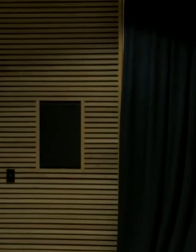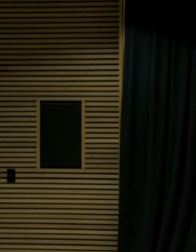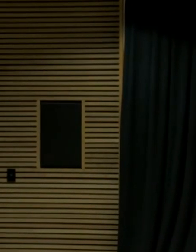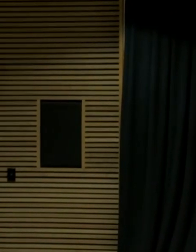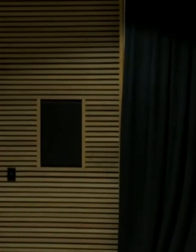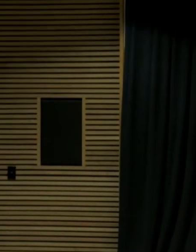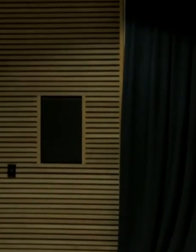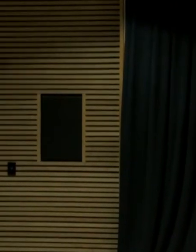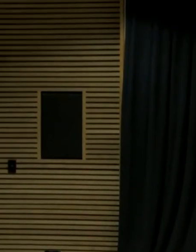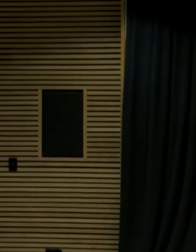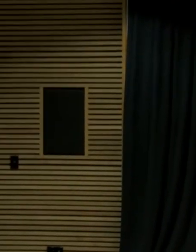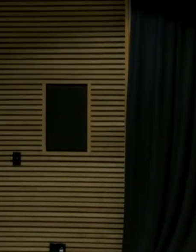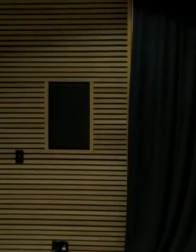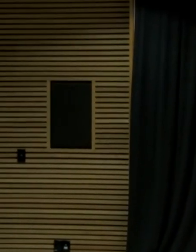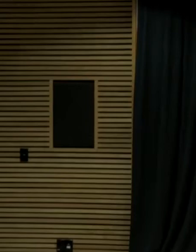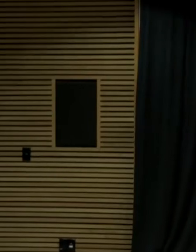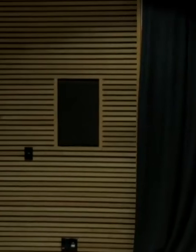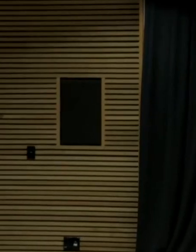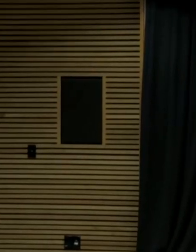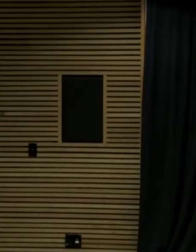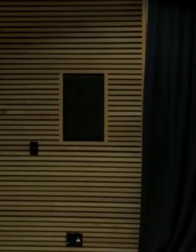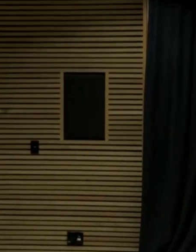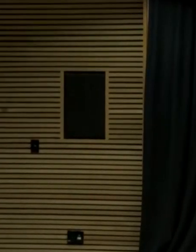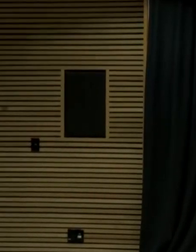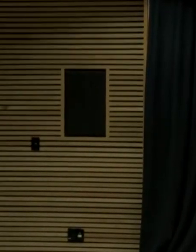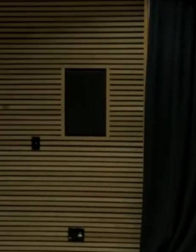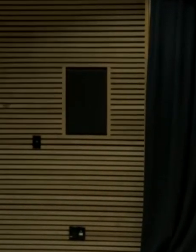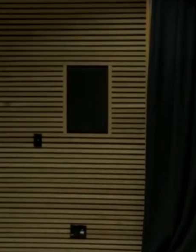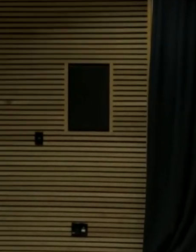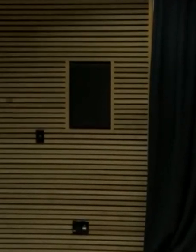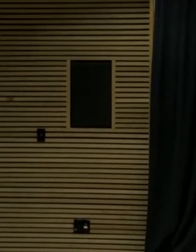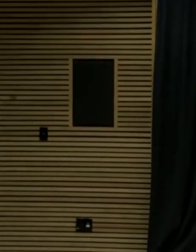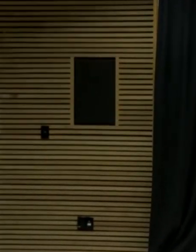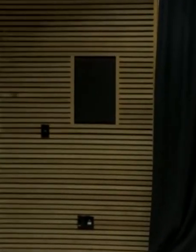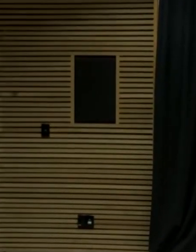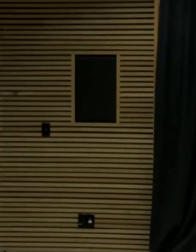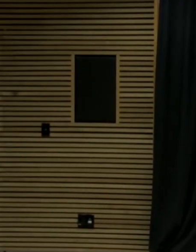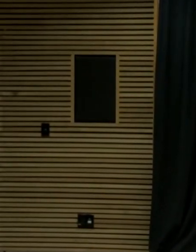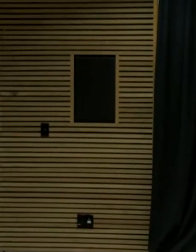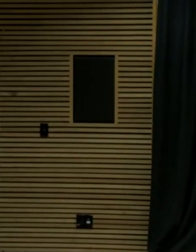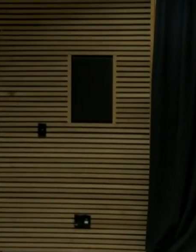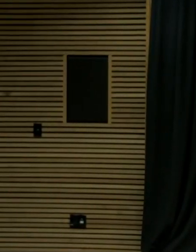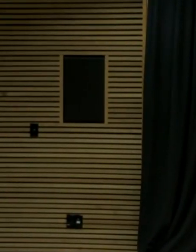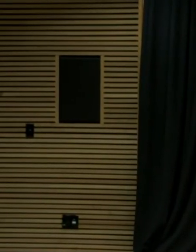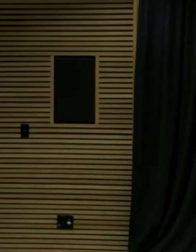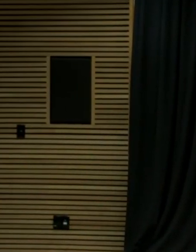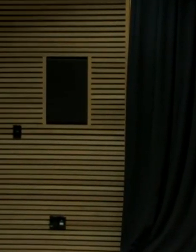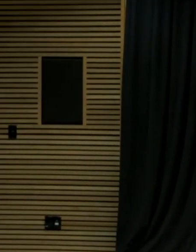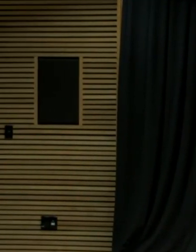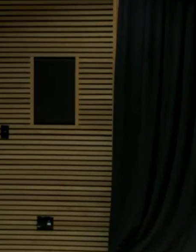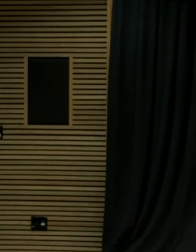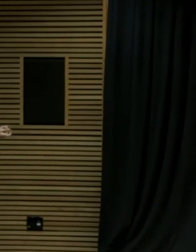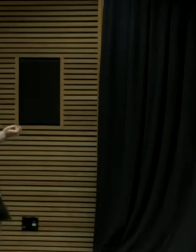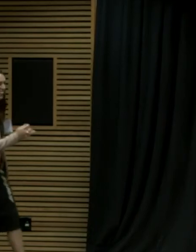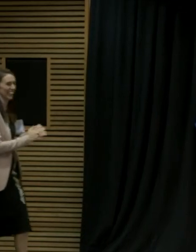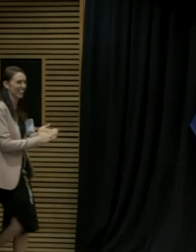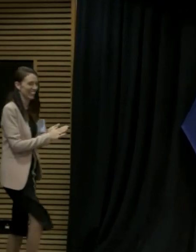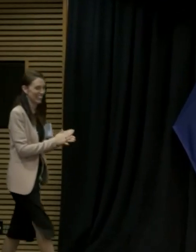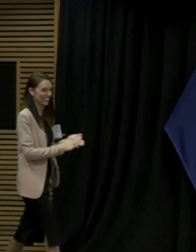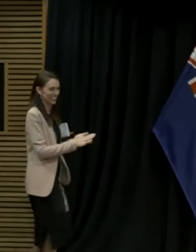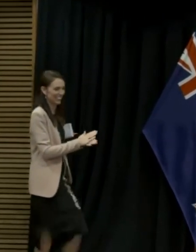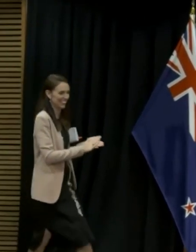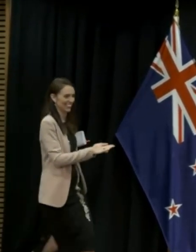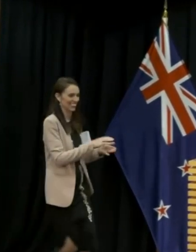stressful. The teachers were among 4,000 who responded to a survey by an early childhood research and advocacy organisation.